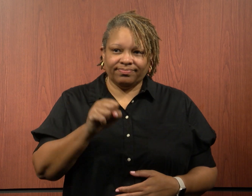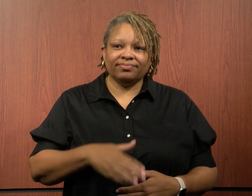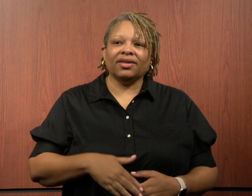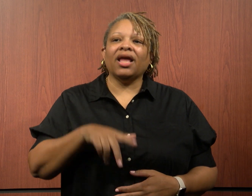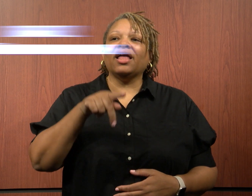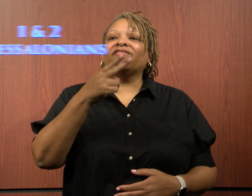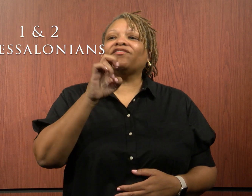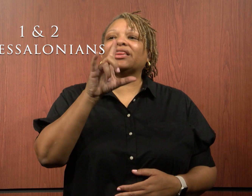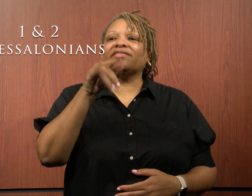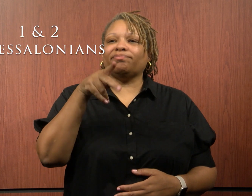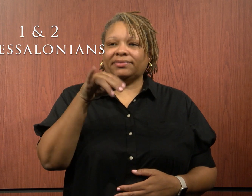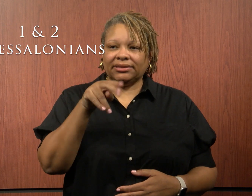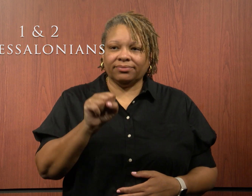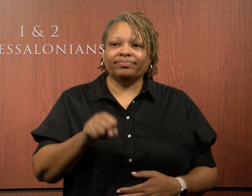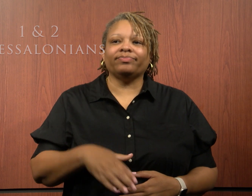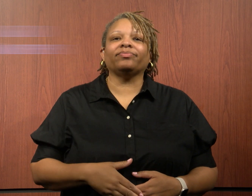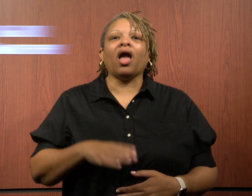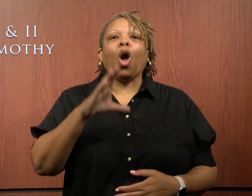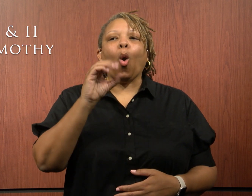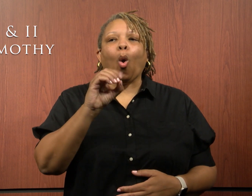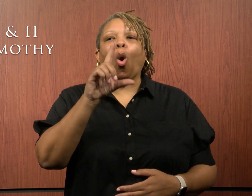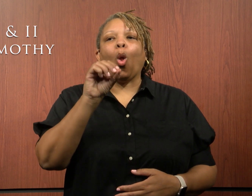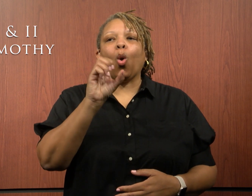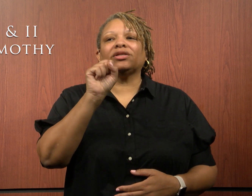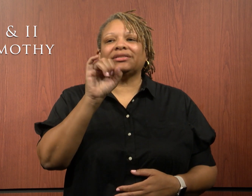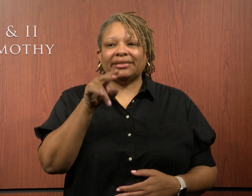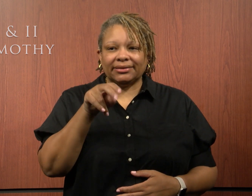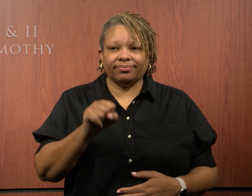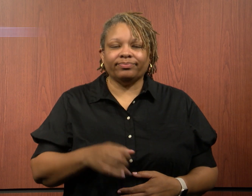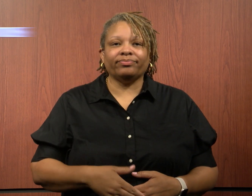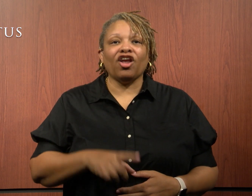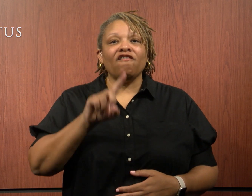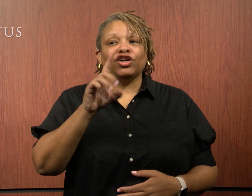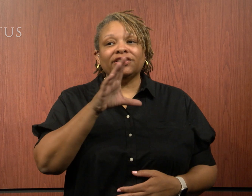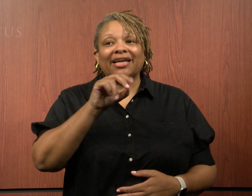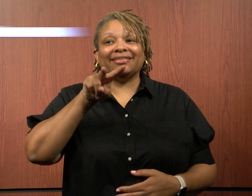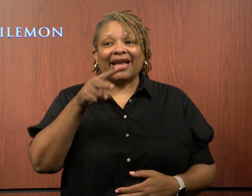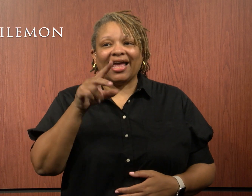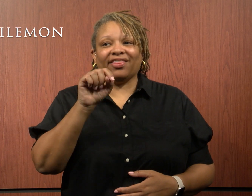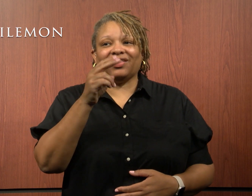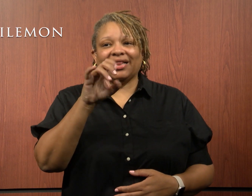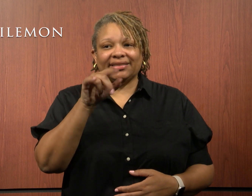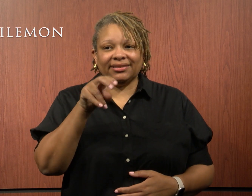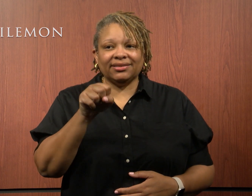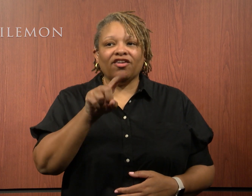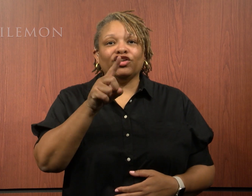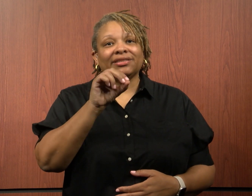by 1st and 2nd Thessalonians, 1st and 2nd Timothy, Titus, and Philemon. And